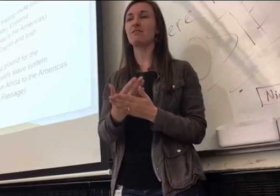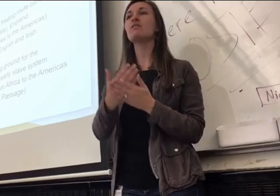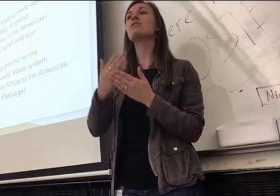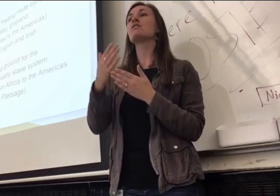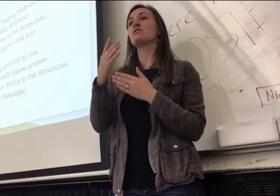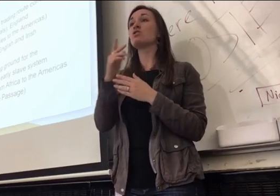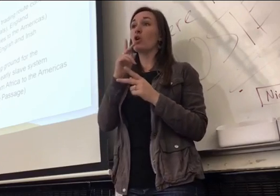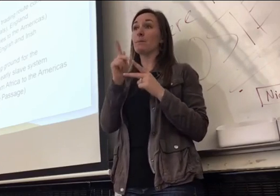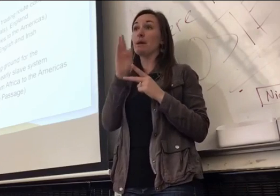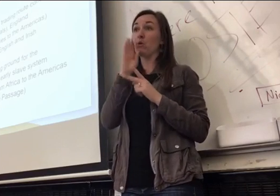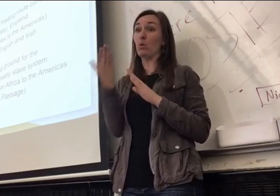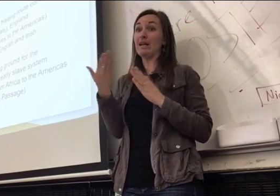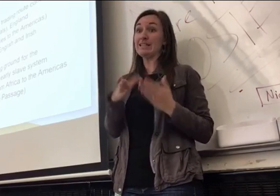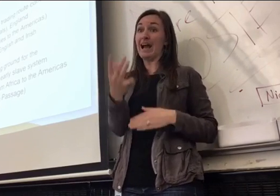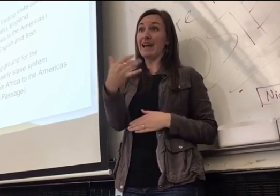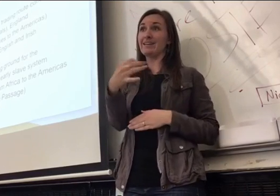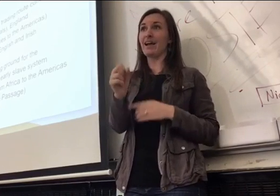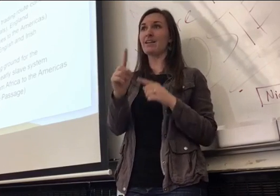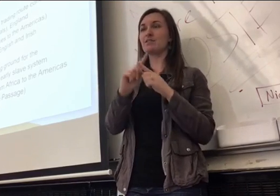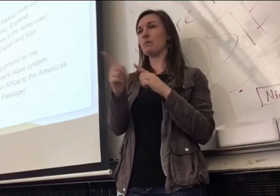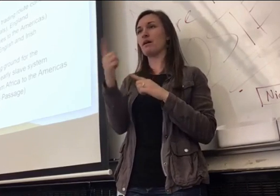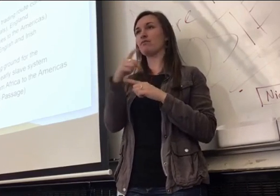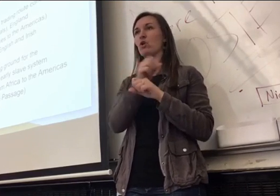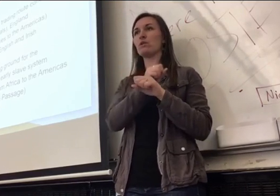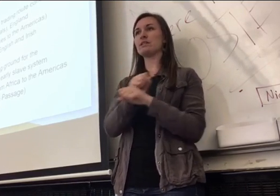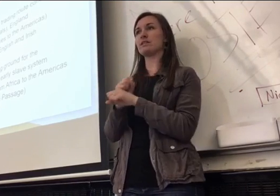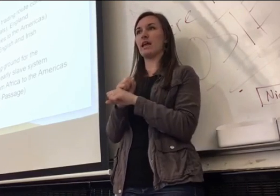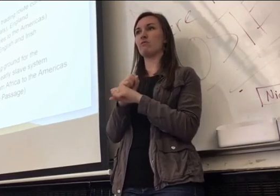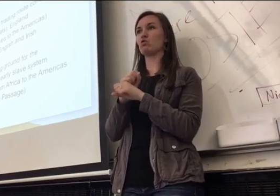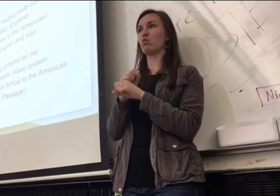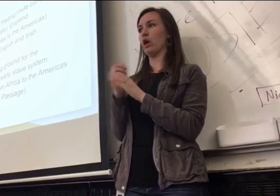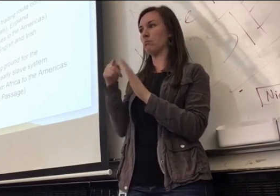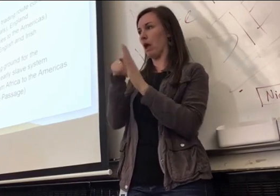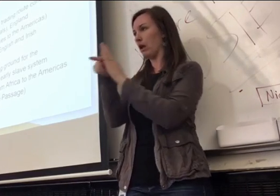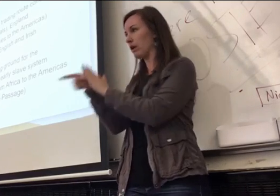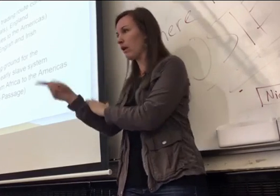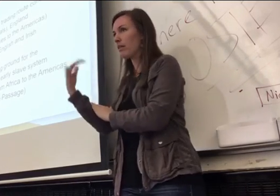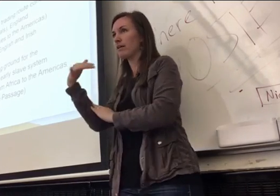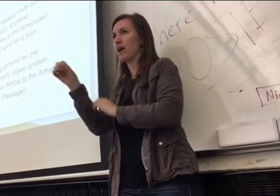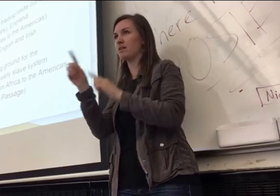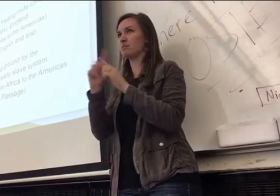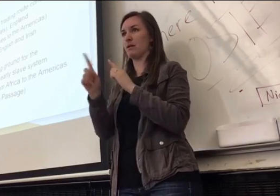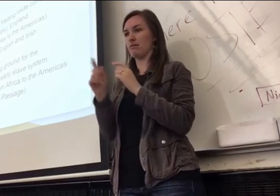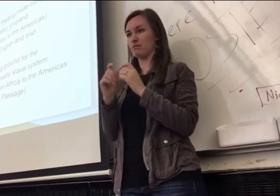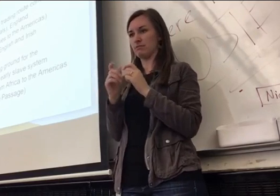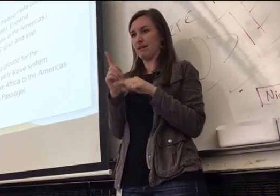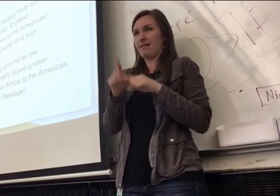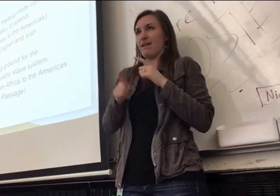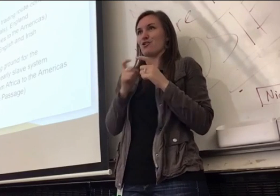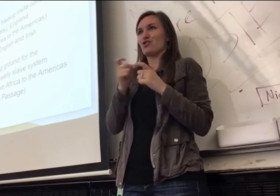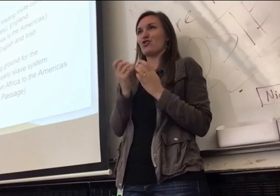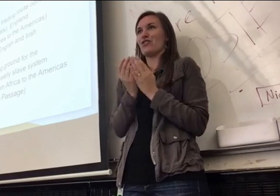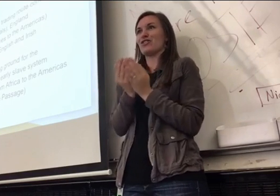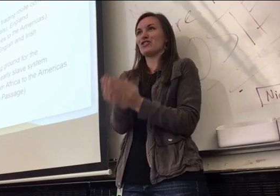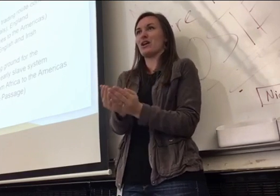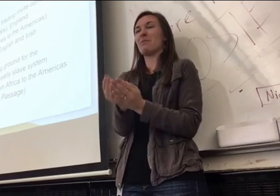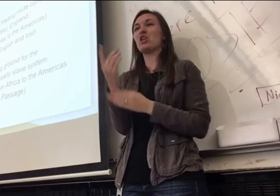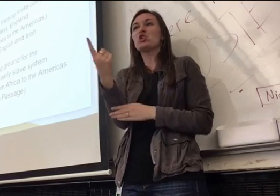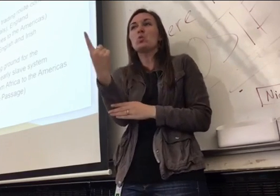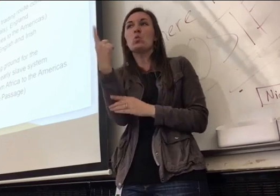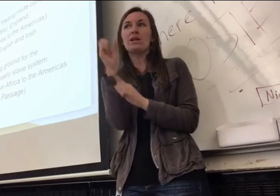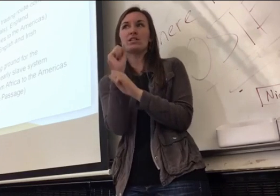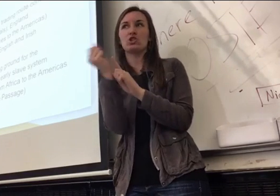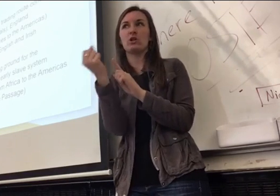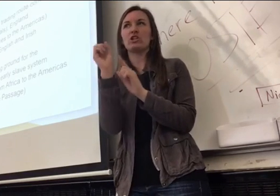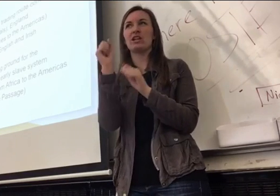would be killed, but those slaves would not fully take it over. There was one single instance that I can think of,